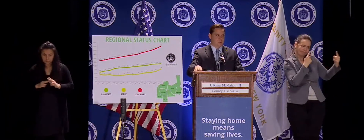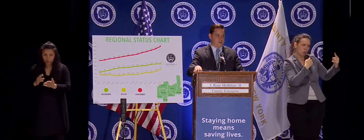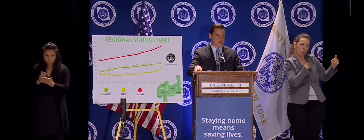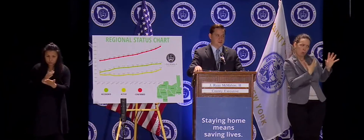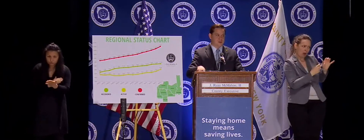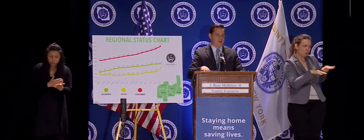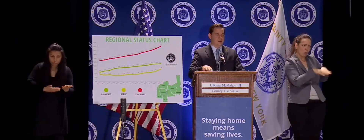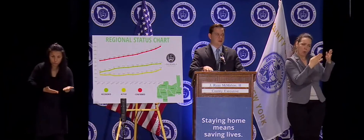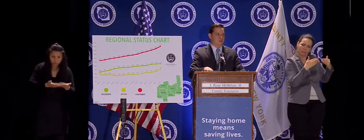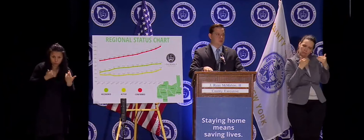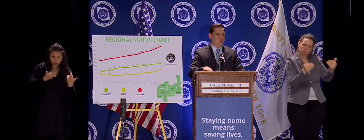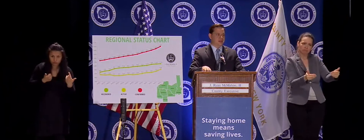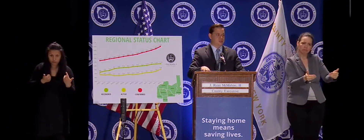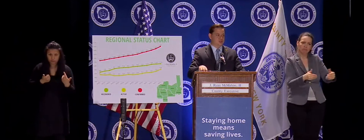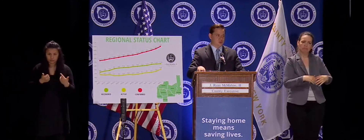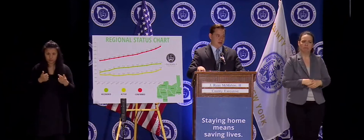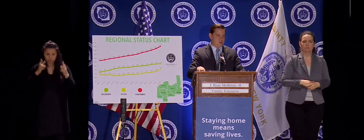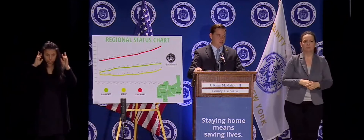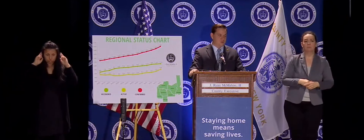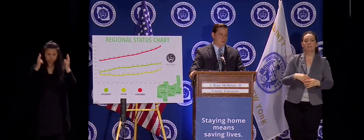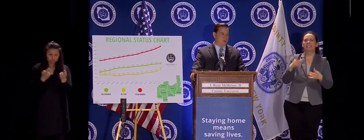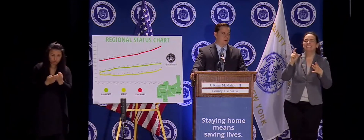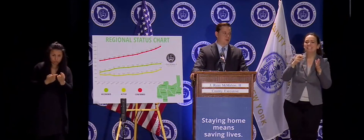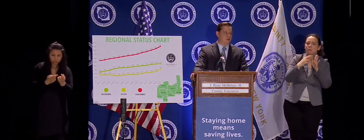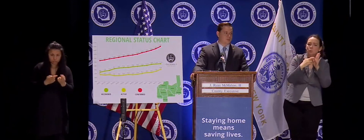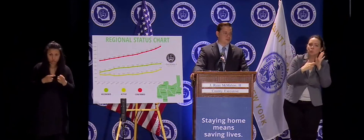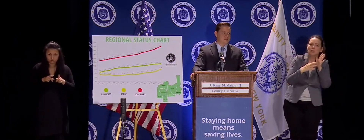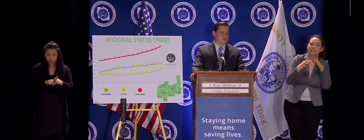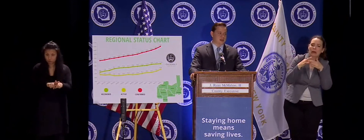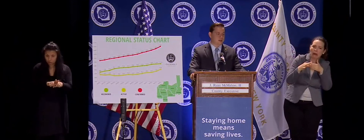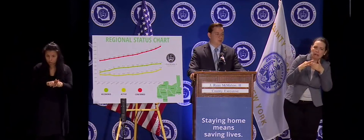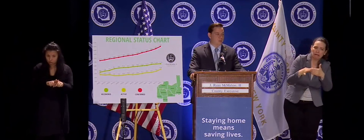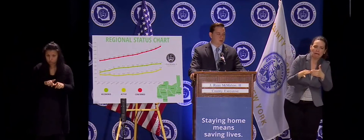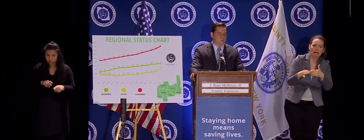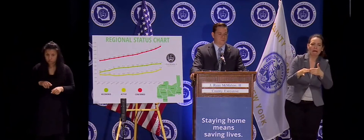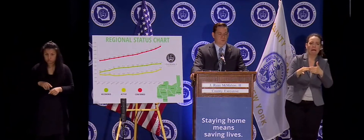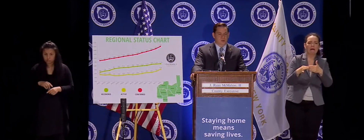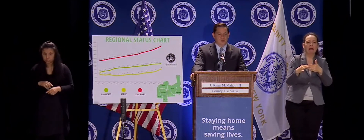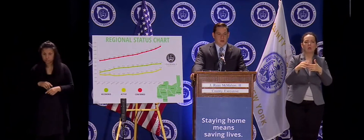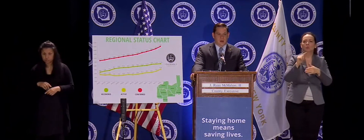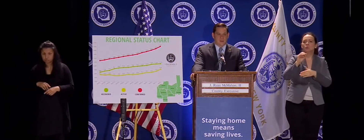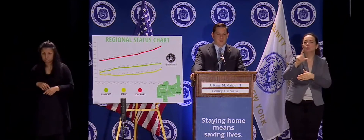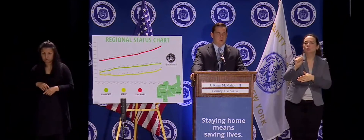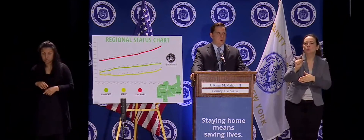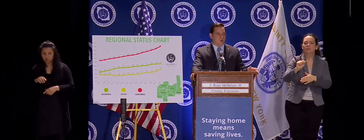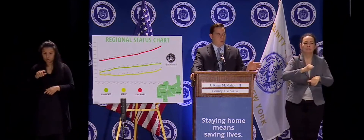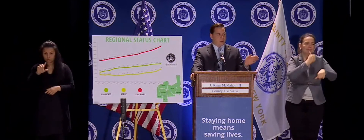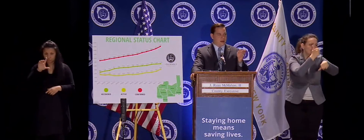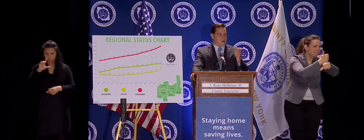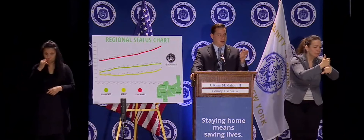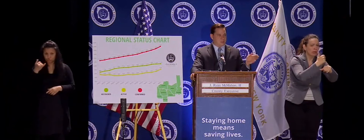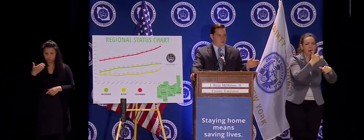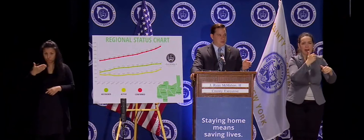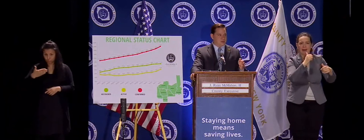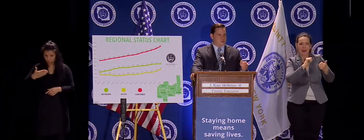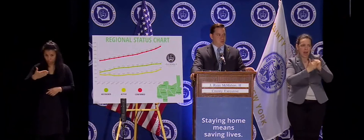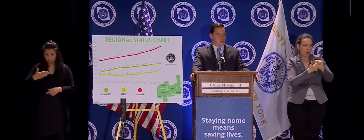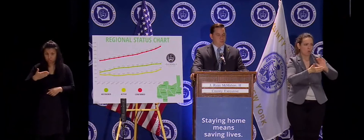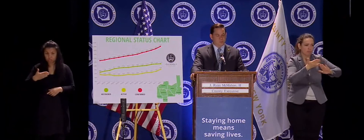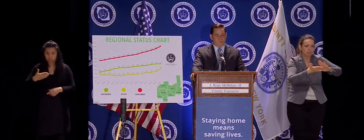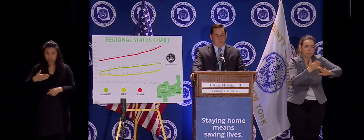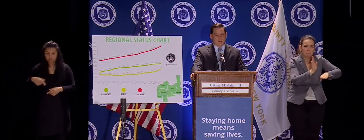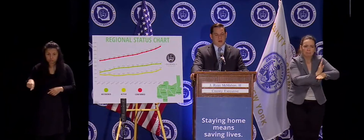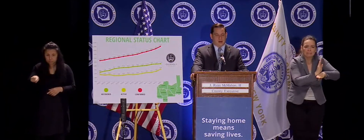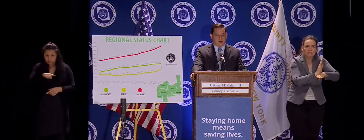tools for businesses, communication strategies for businesses and the public that we want to work on collaboratively as a